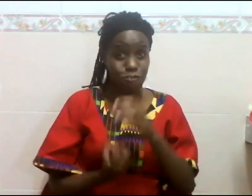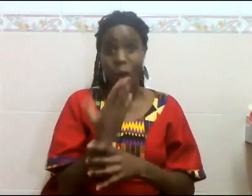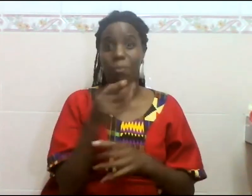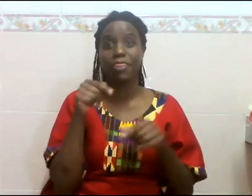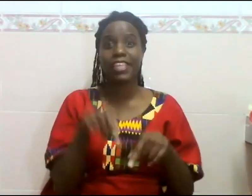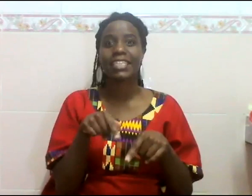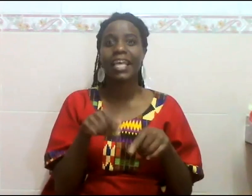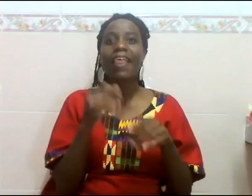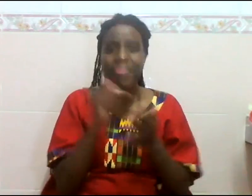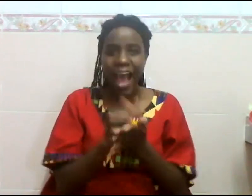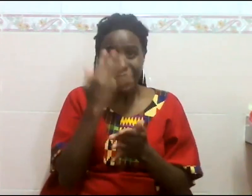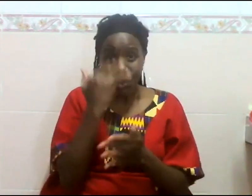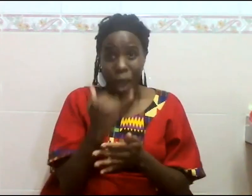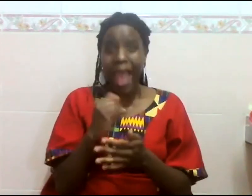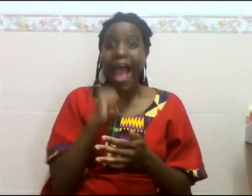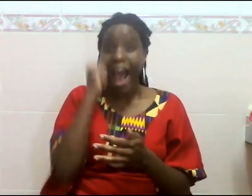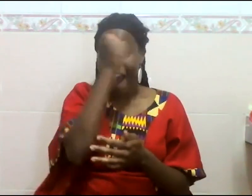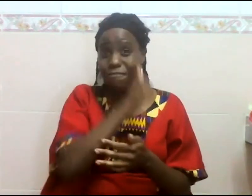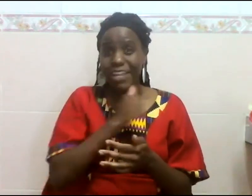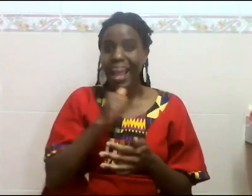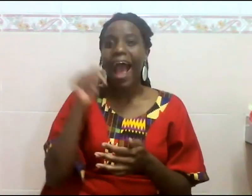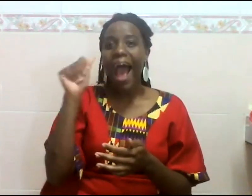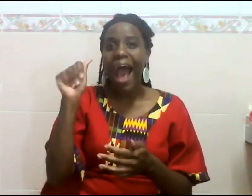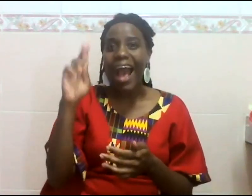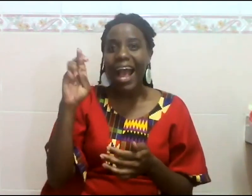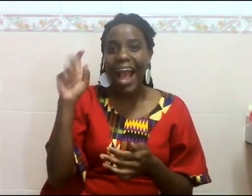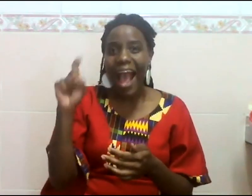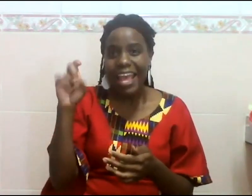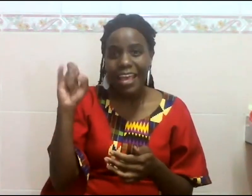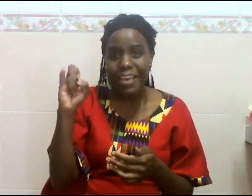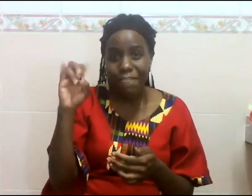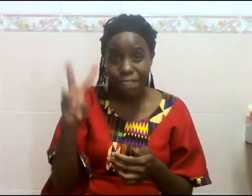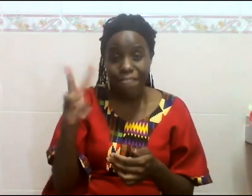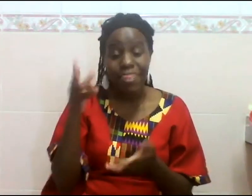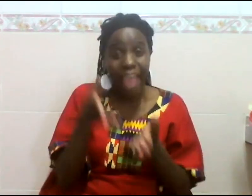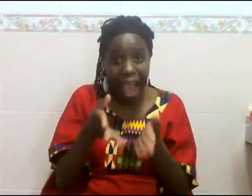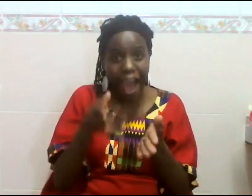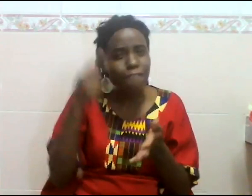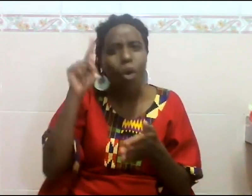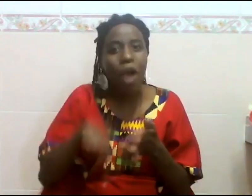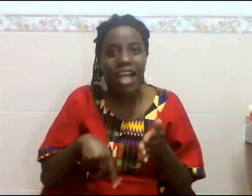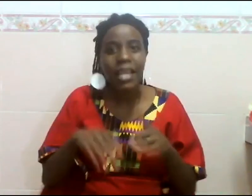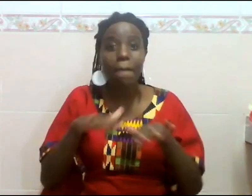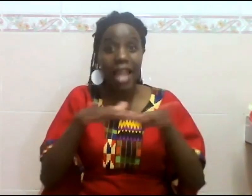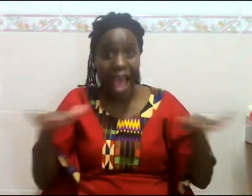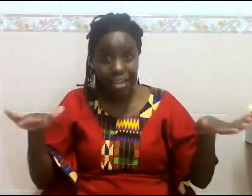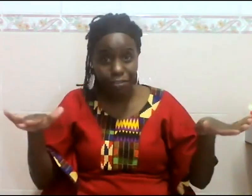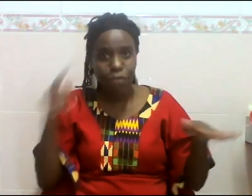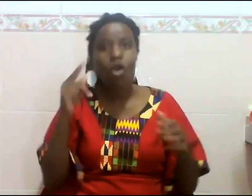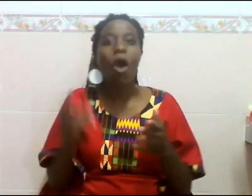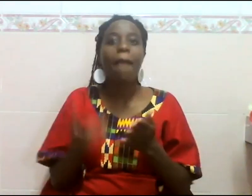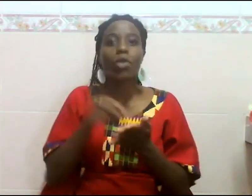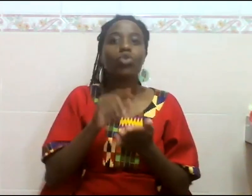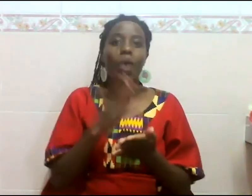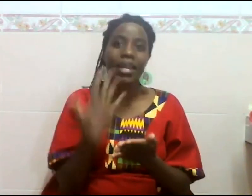like AfricArXiv exist. I'm sure Joe has mentioned that. It's also a reason why, as a center, we exist,